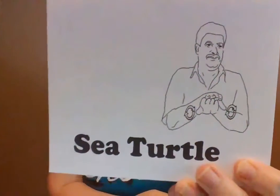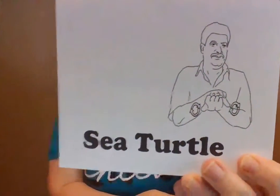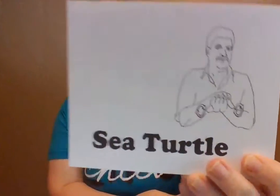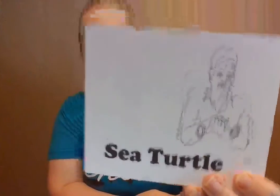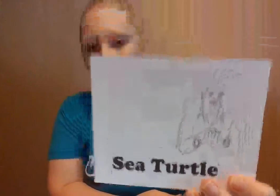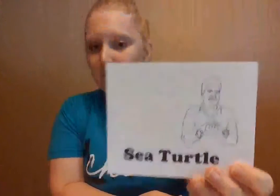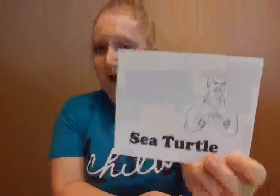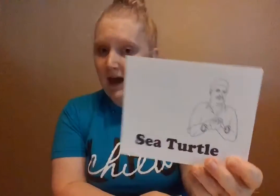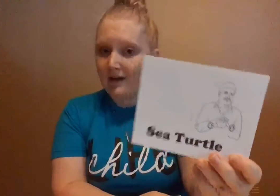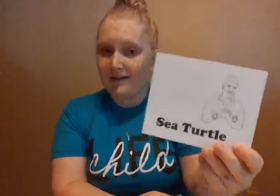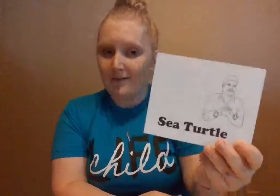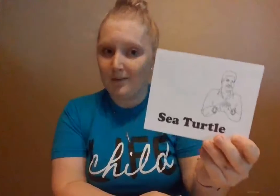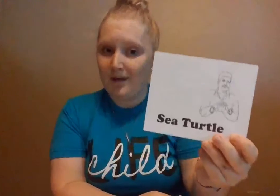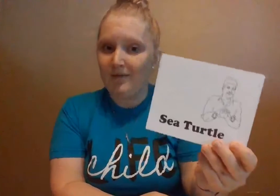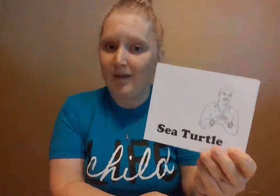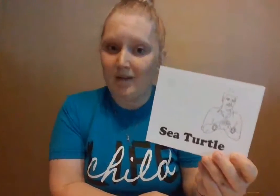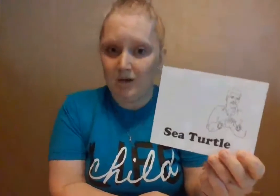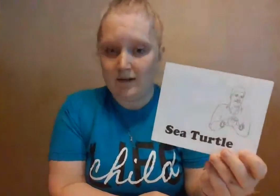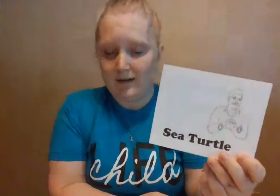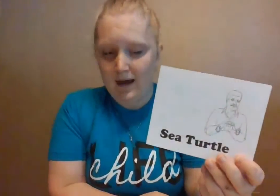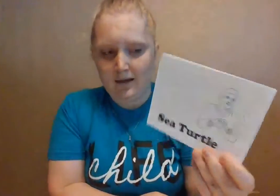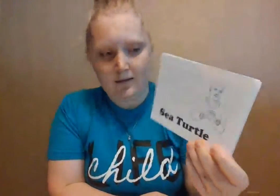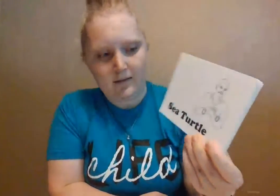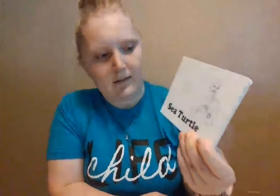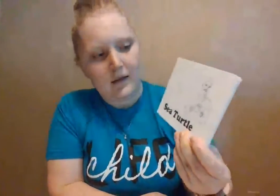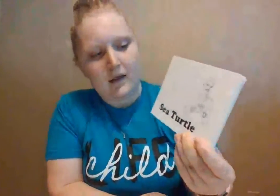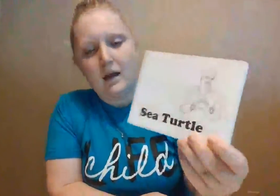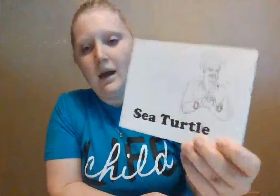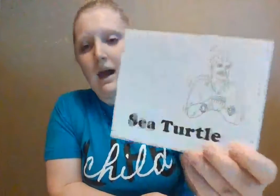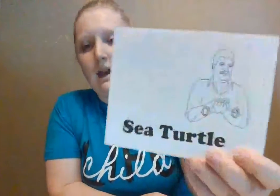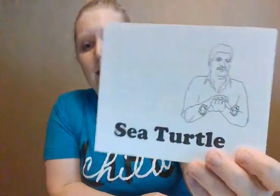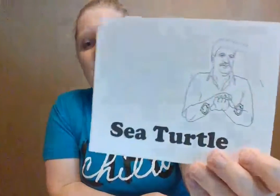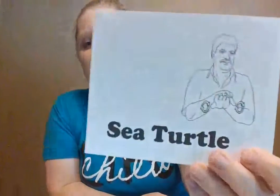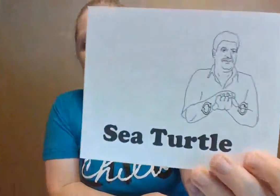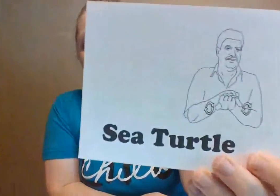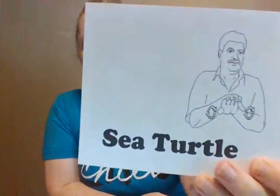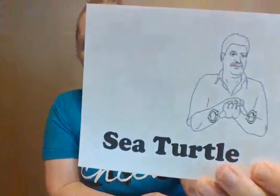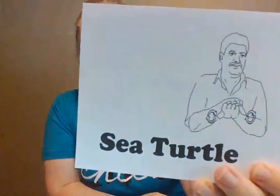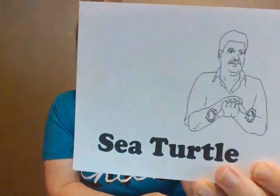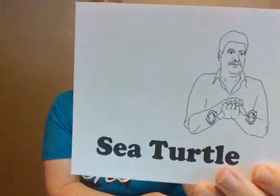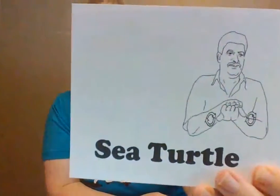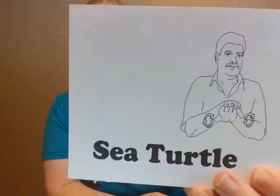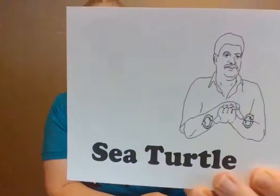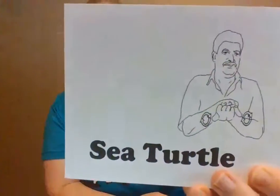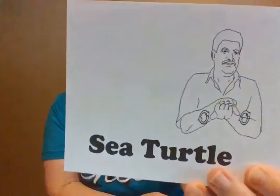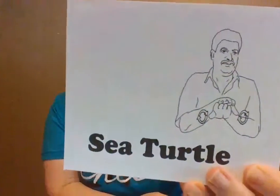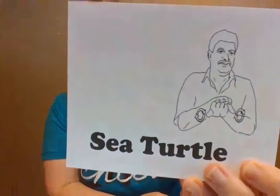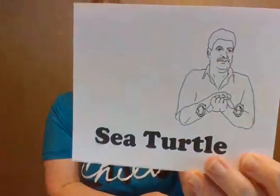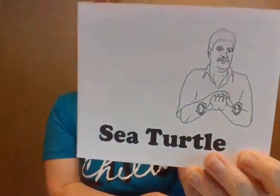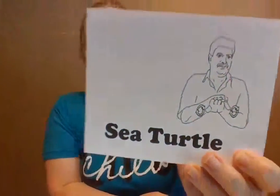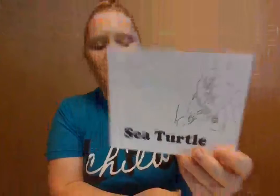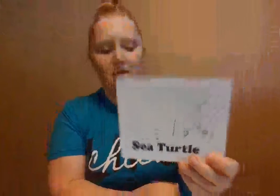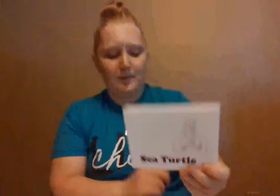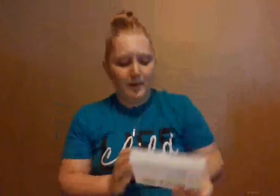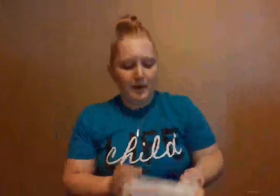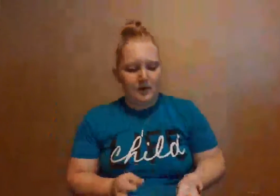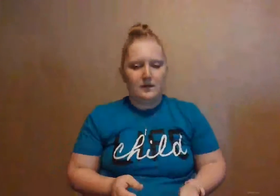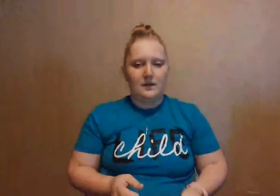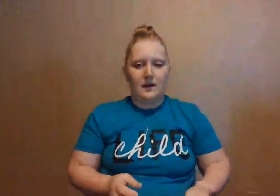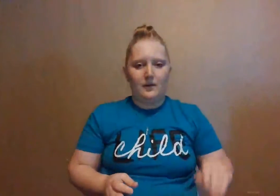turtle, fun fact, is one of my favorite signs. And sea turtle is another one of my favorites. So,